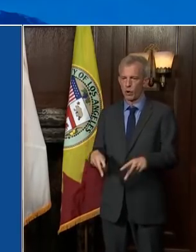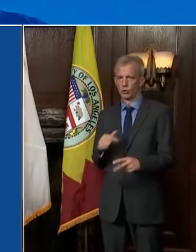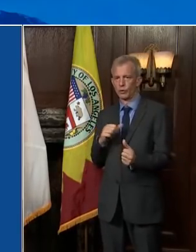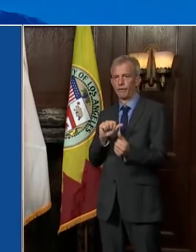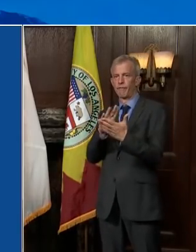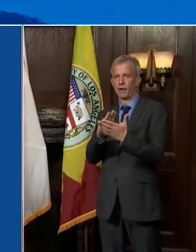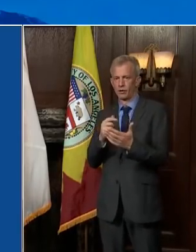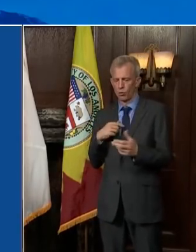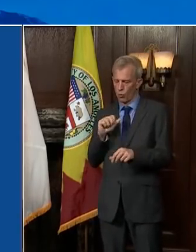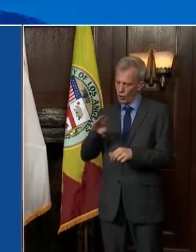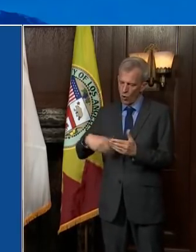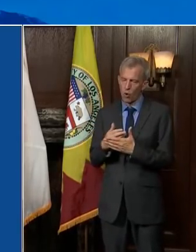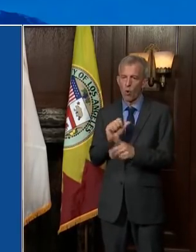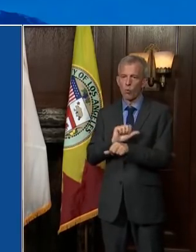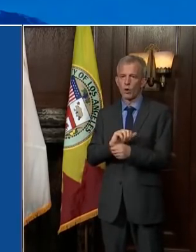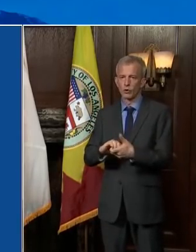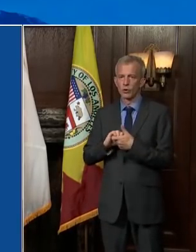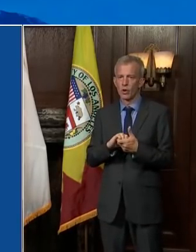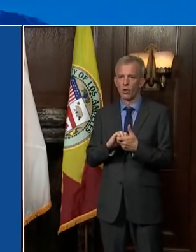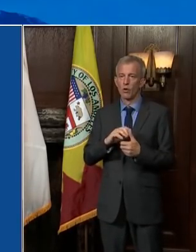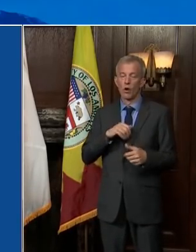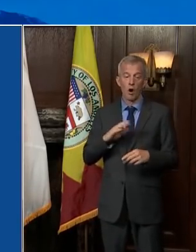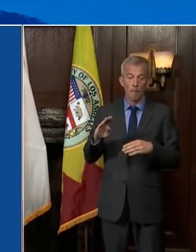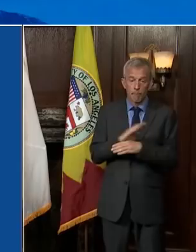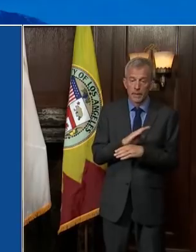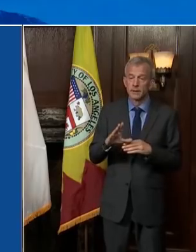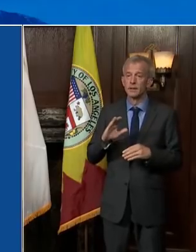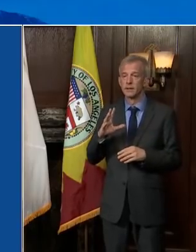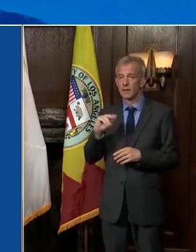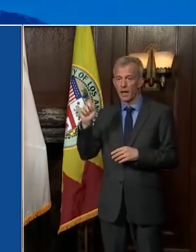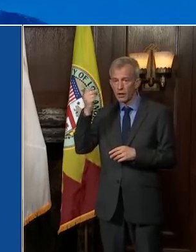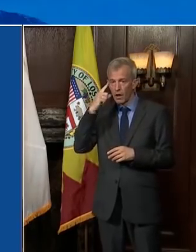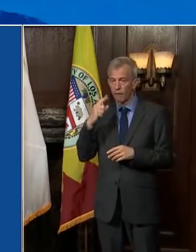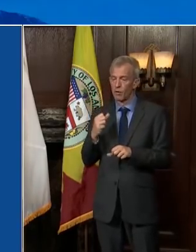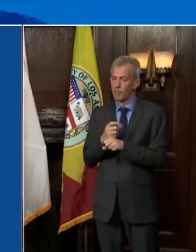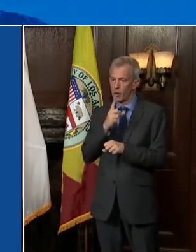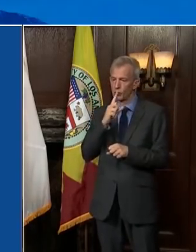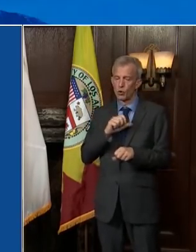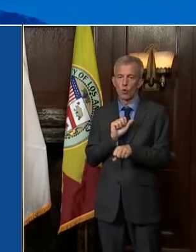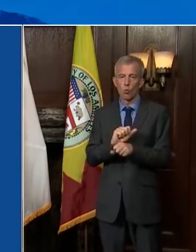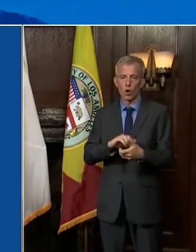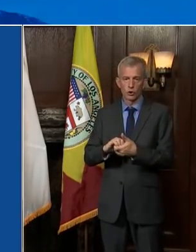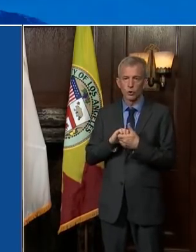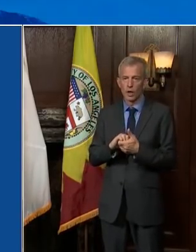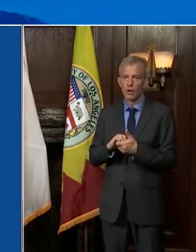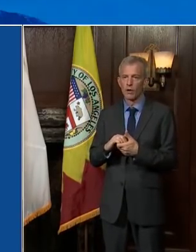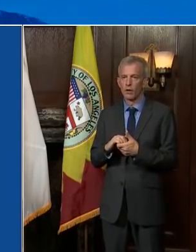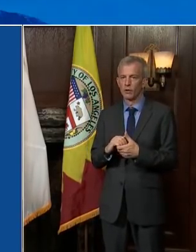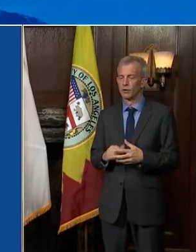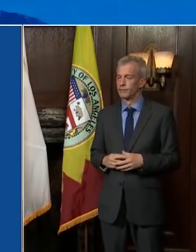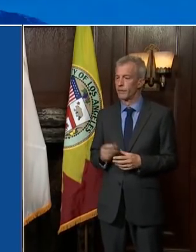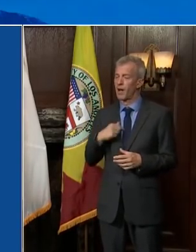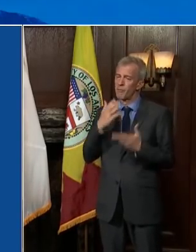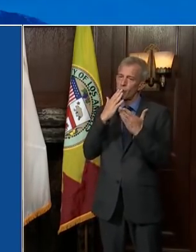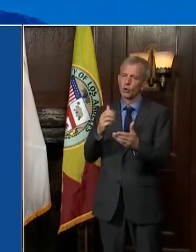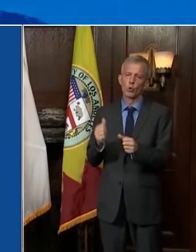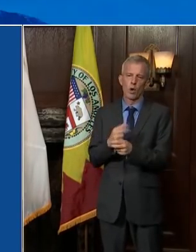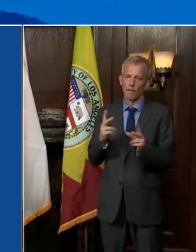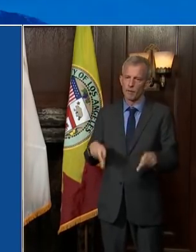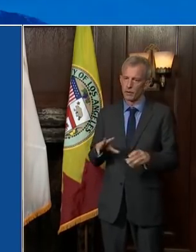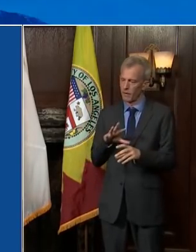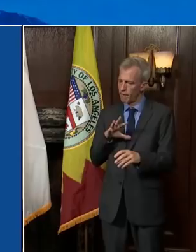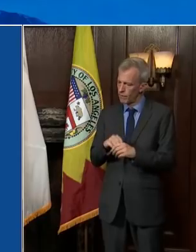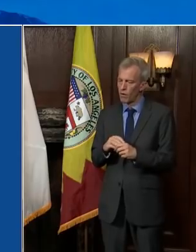see a need, and we've united around action to fill it. And I'm so grateful for everyone involved in this effort. The donors